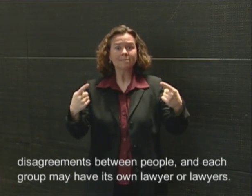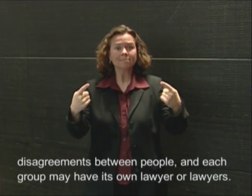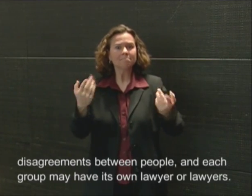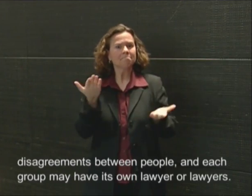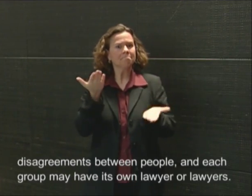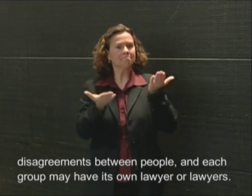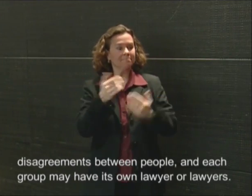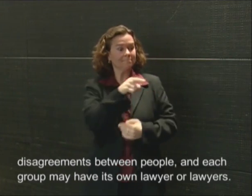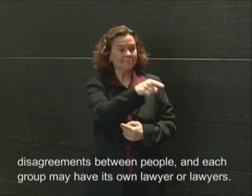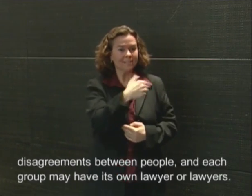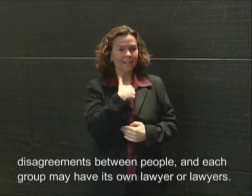or lawyers.